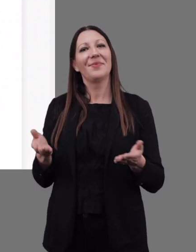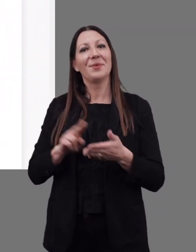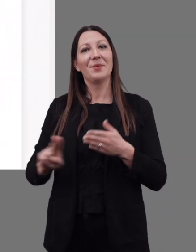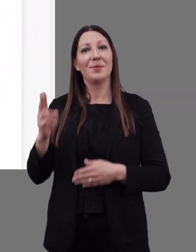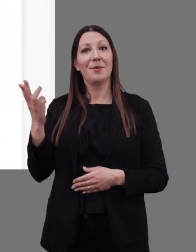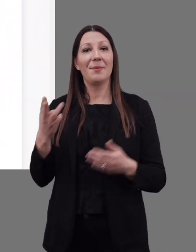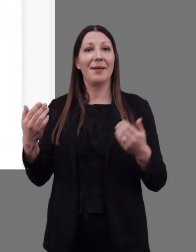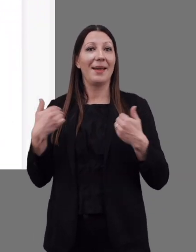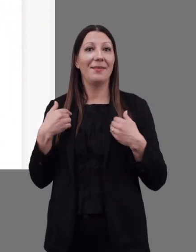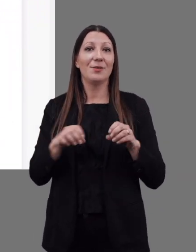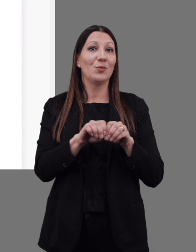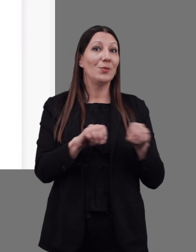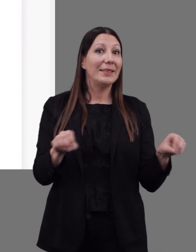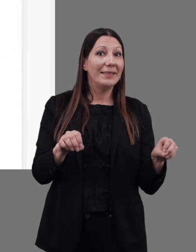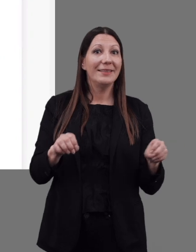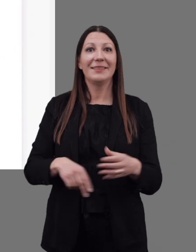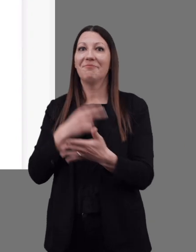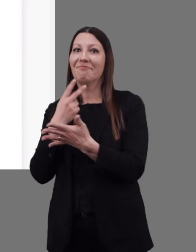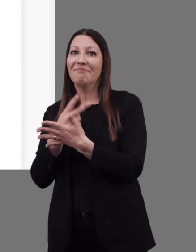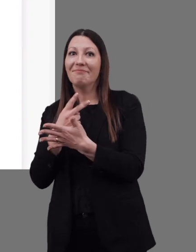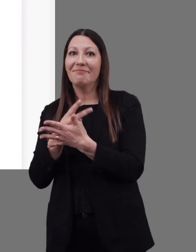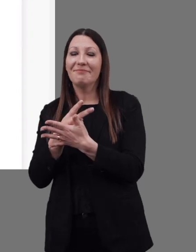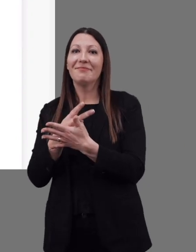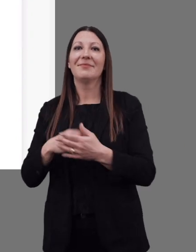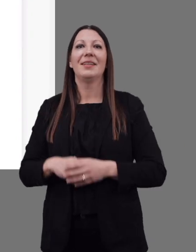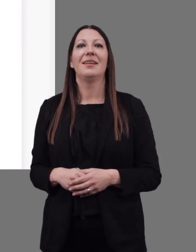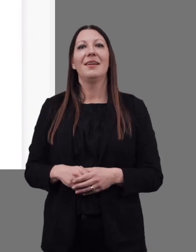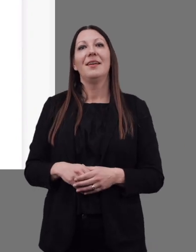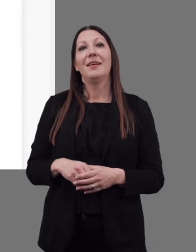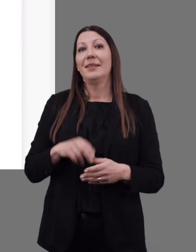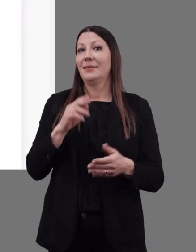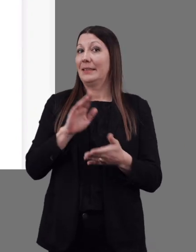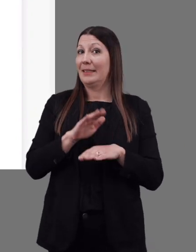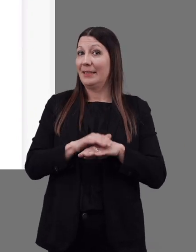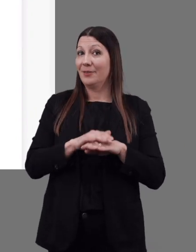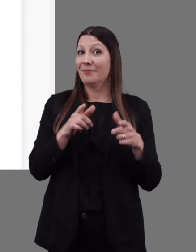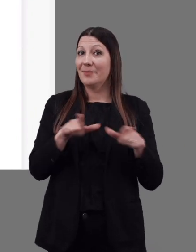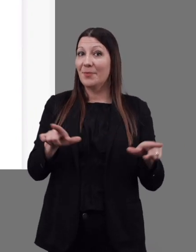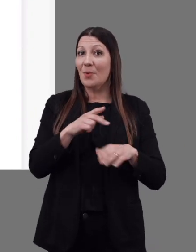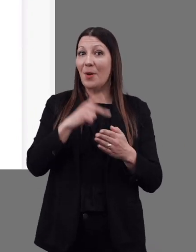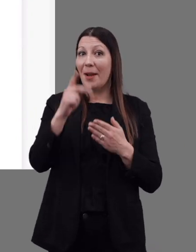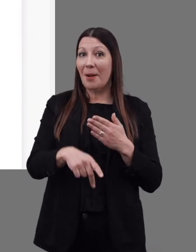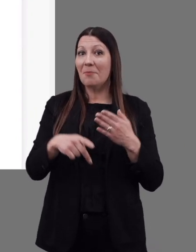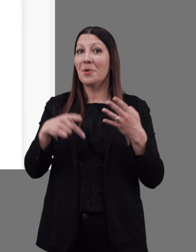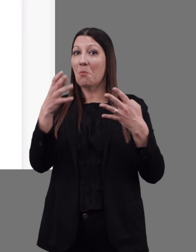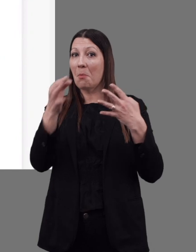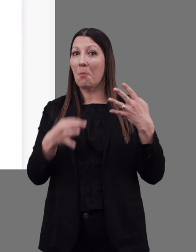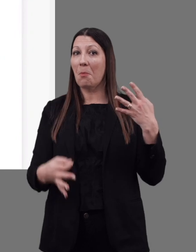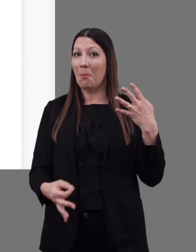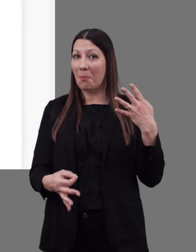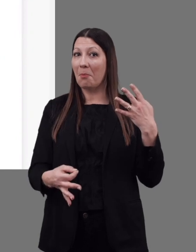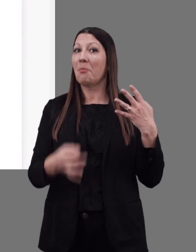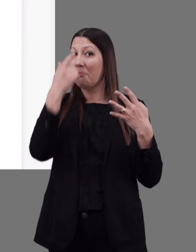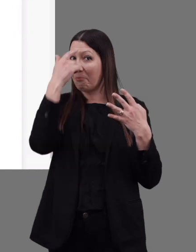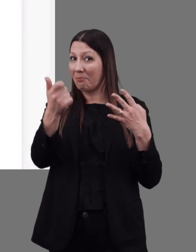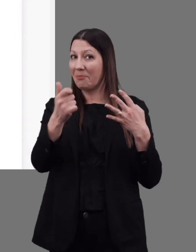Winnipeg graduate studies, post-secondary diplomas, as well as our English language program. So you can select any one of these